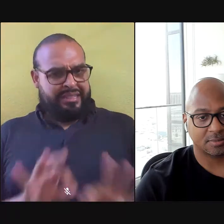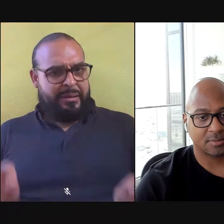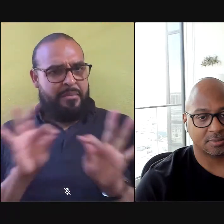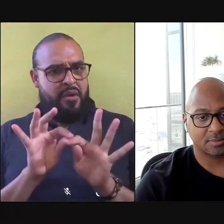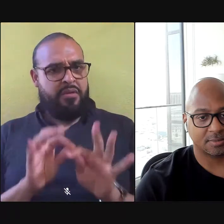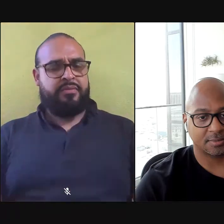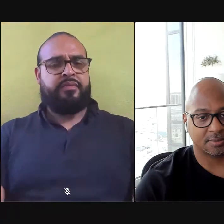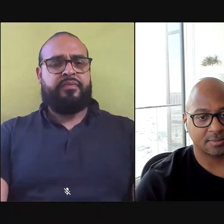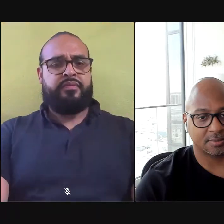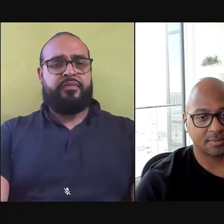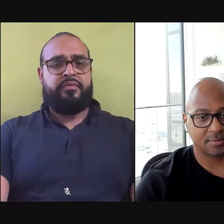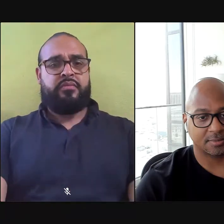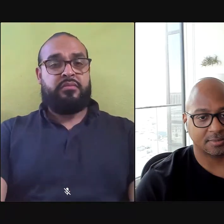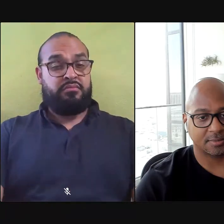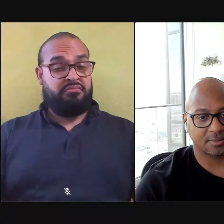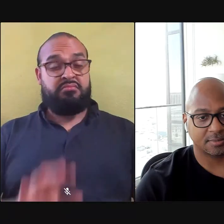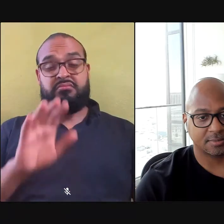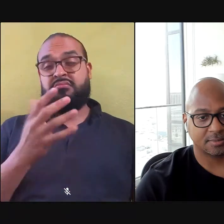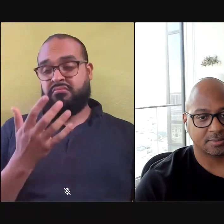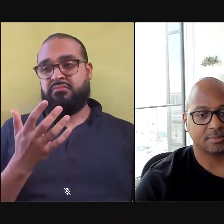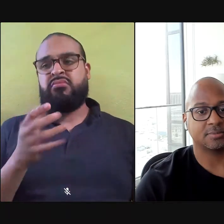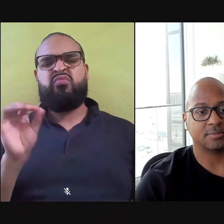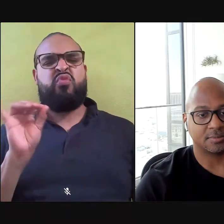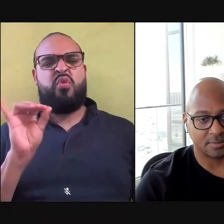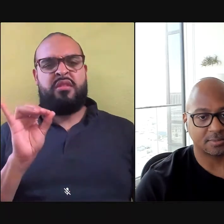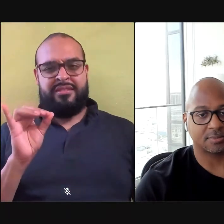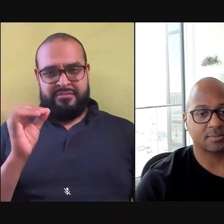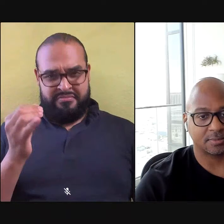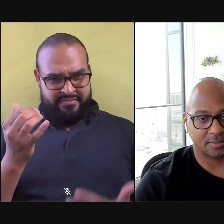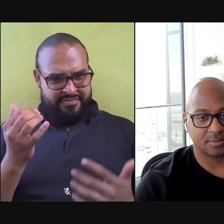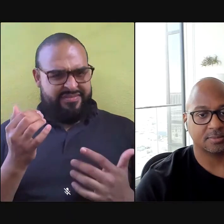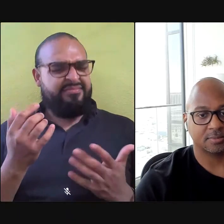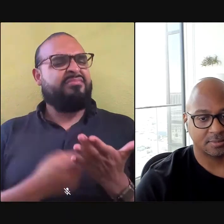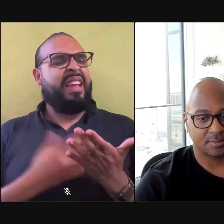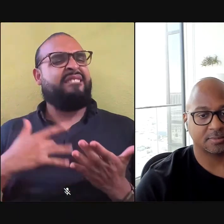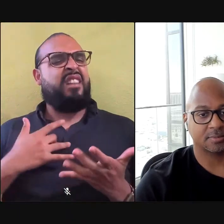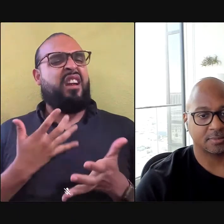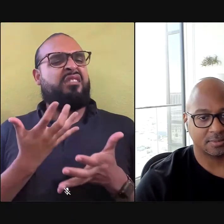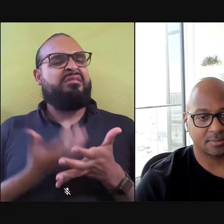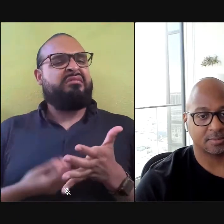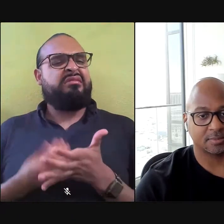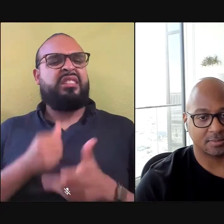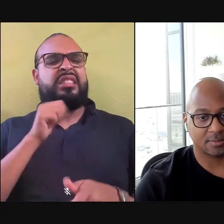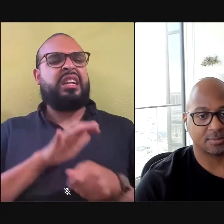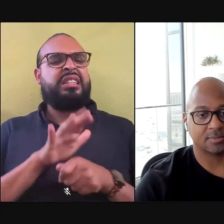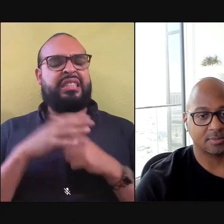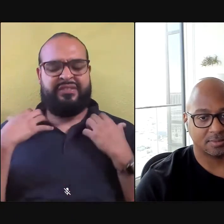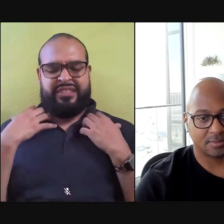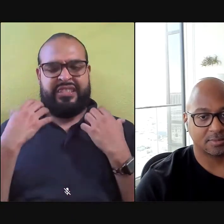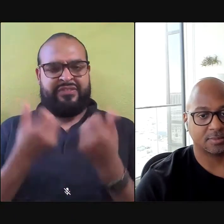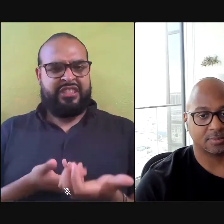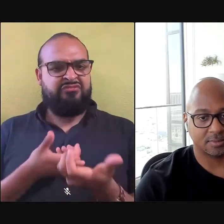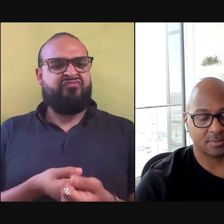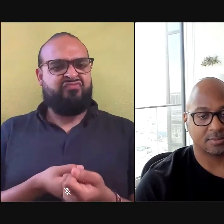is a lack of confidence that we can find that path from wherever we are today to that happy place. It doesn't mean that we shouldn't be in the bad